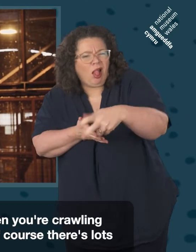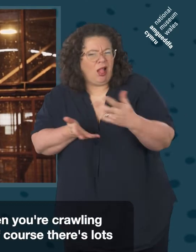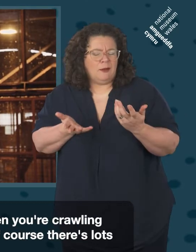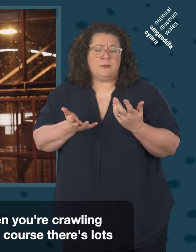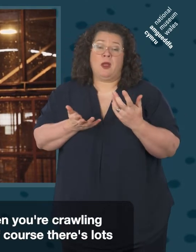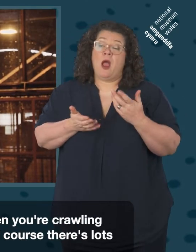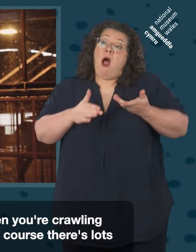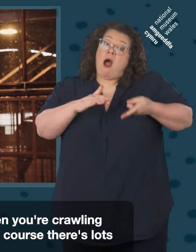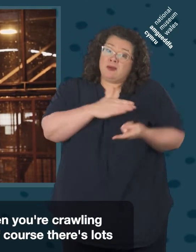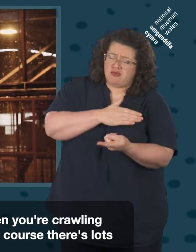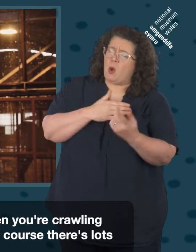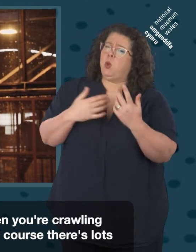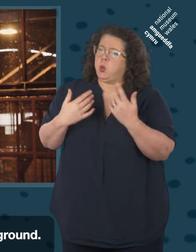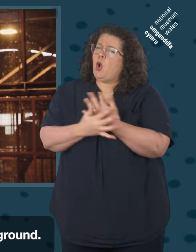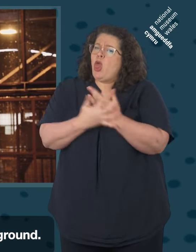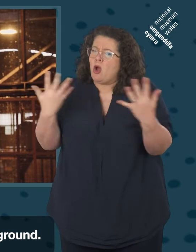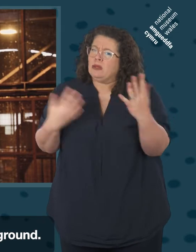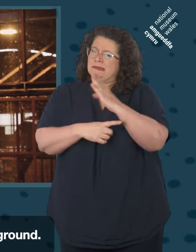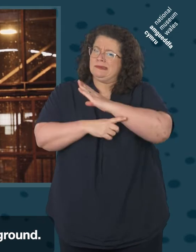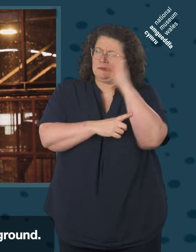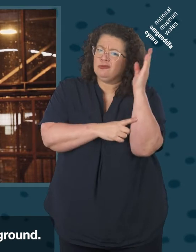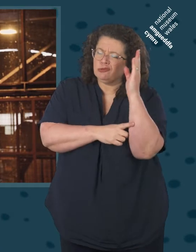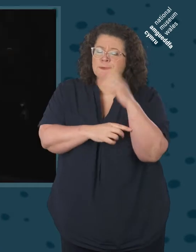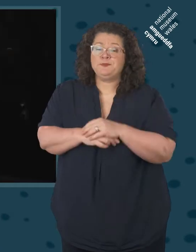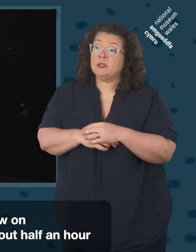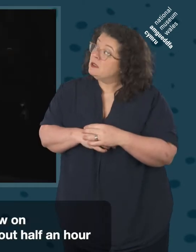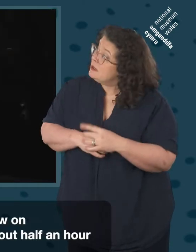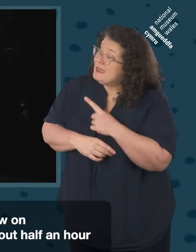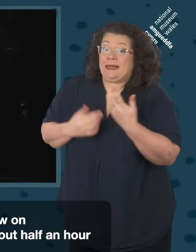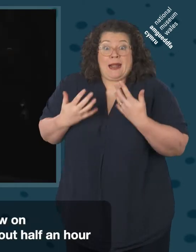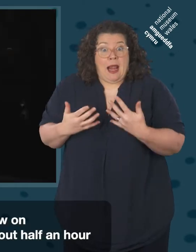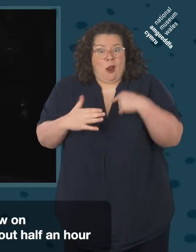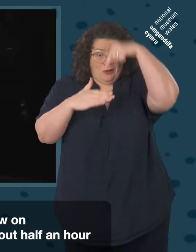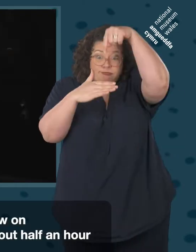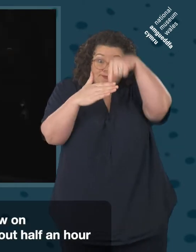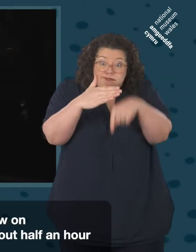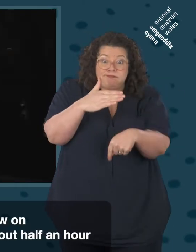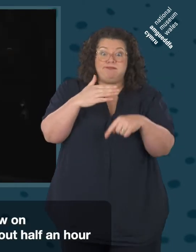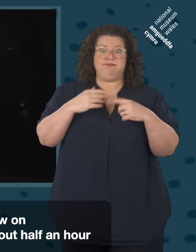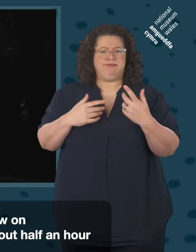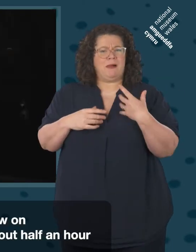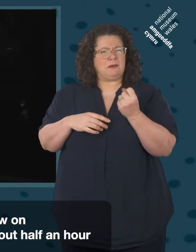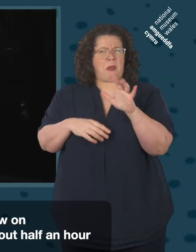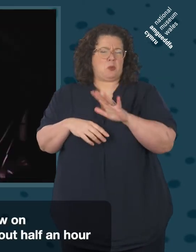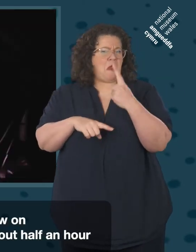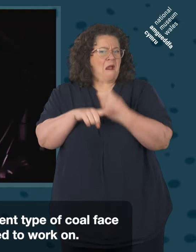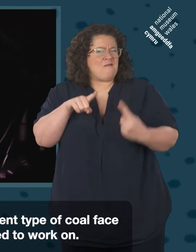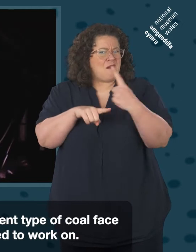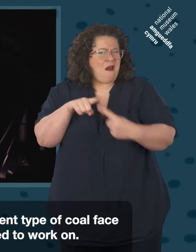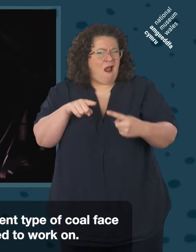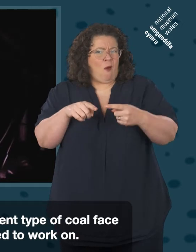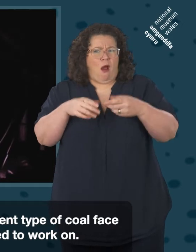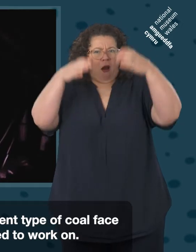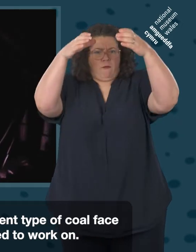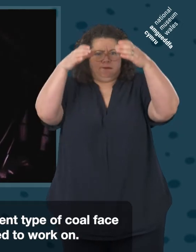coal face. Of course, there's lots of dangers underground. Okay, yeah, we're now on the coal face. It's taken about half hour to get